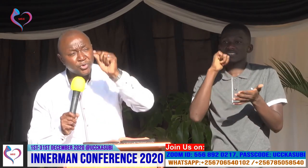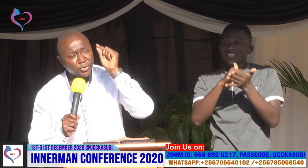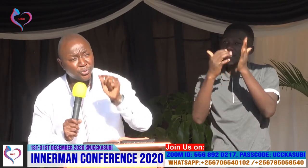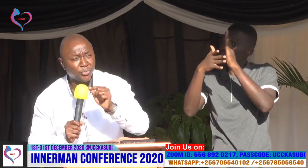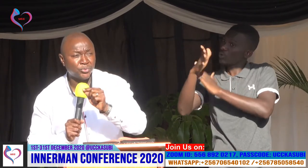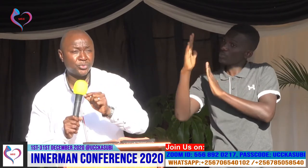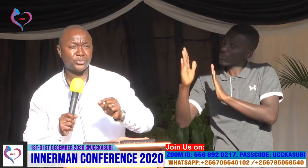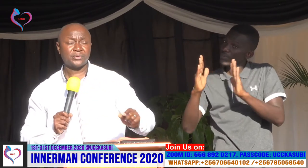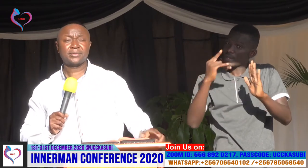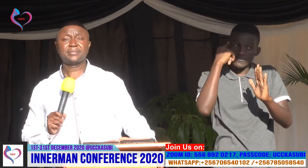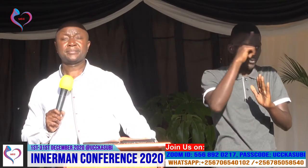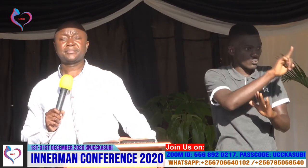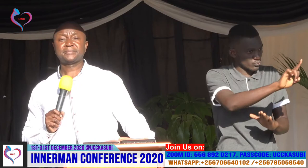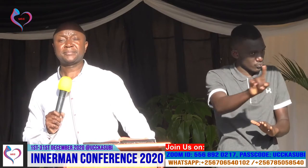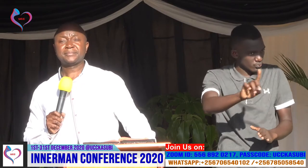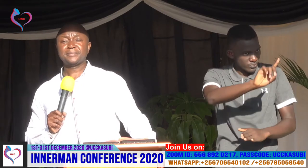prepared?